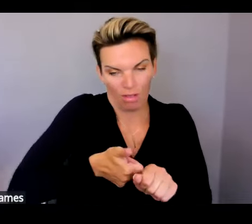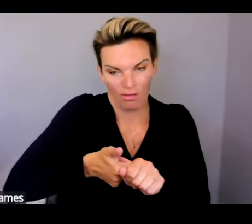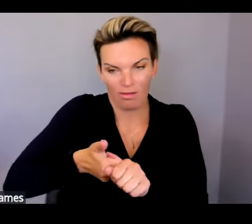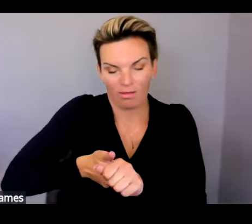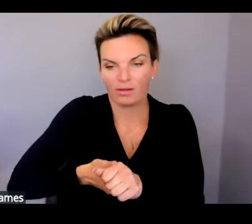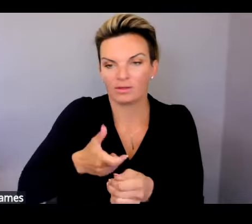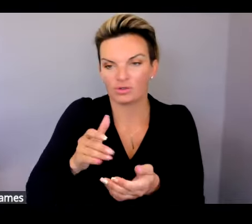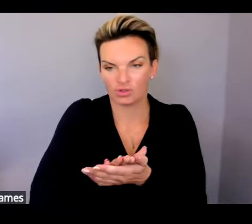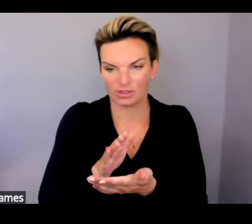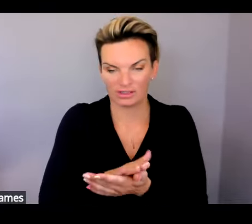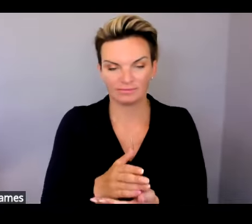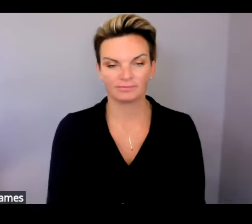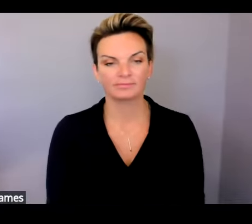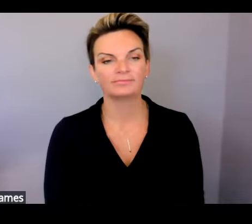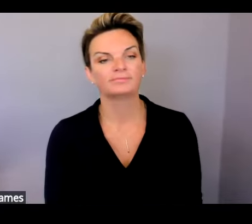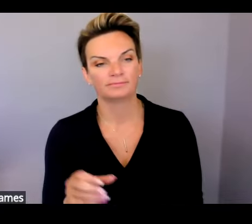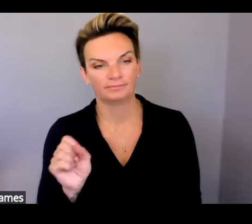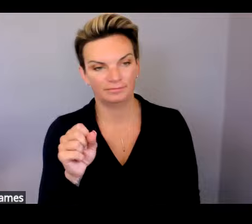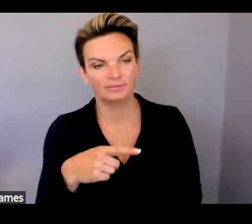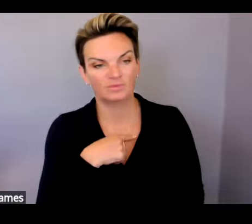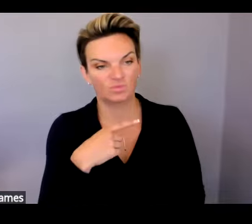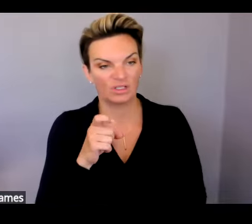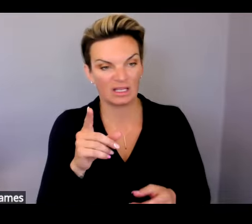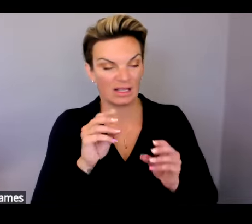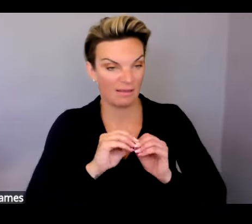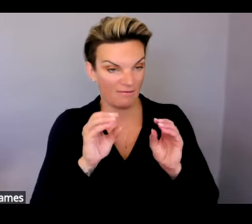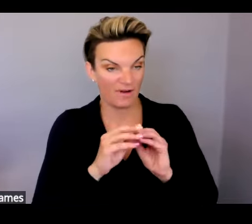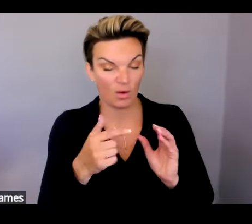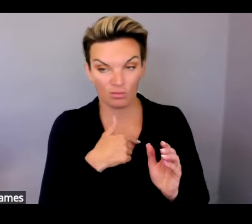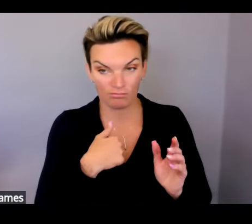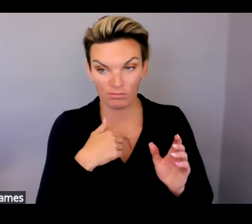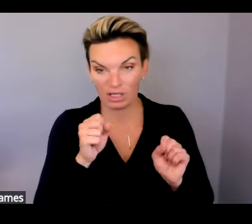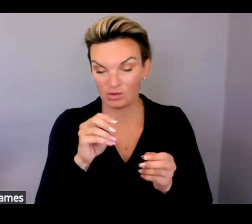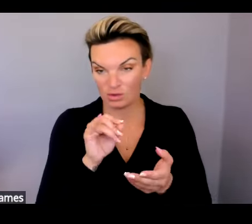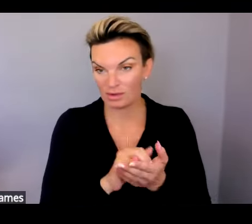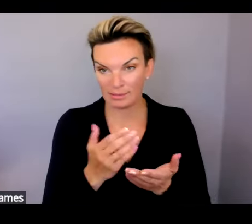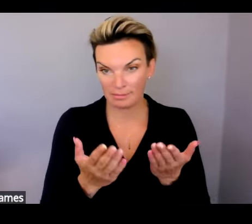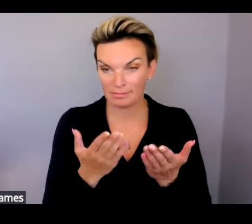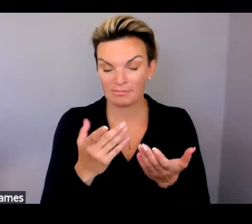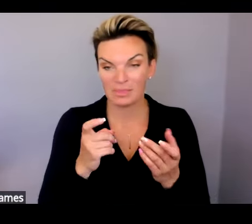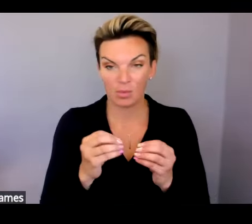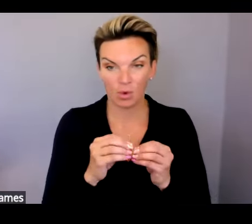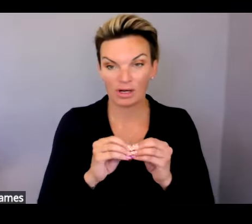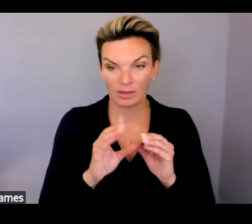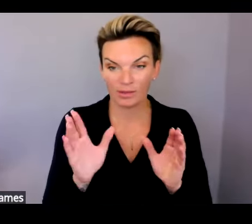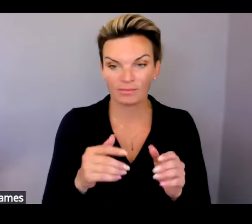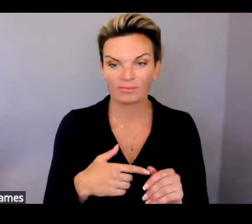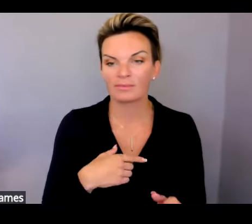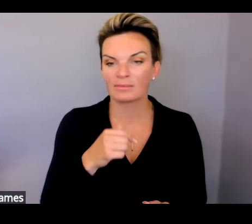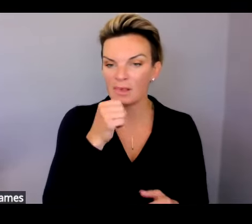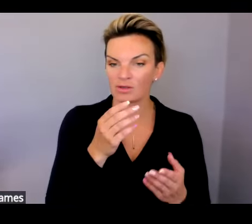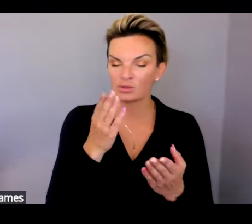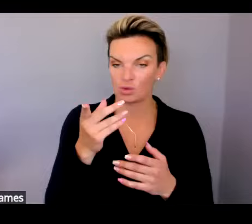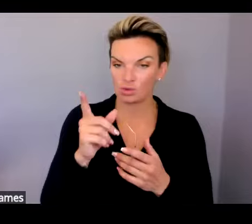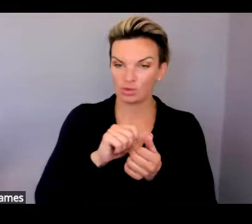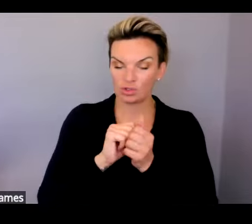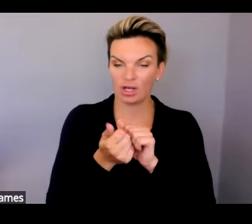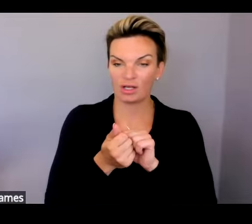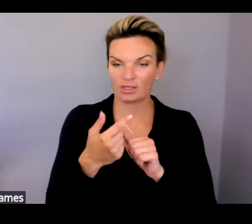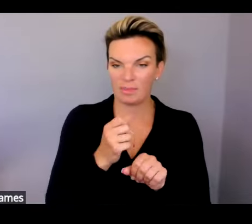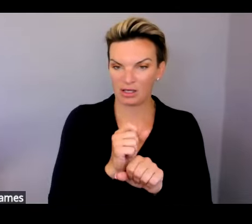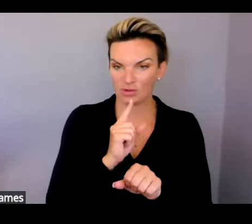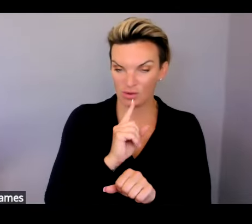Yes, that's what we're proposing. And if we need to clarify that, if that needs to be made clearer, yes. And I'm not suggesting you're changing that. I'm making sure